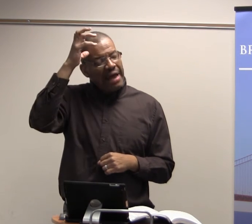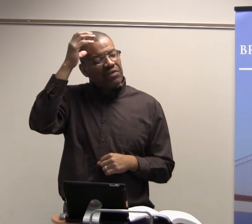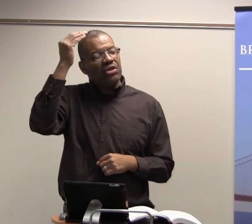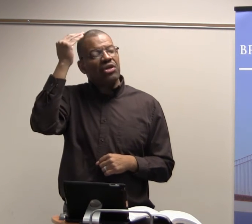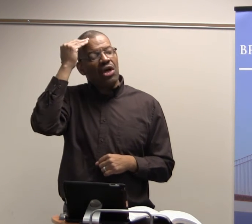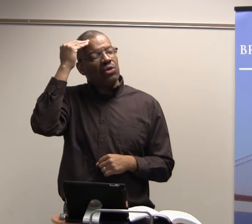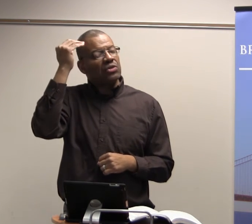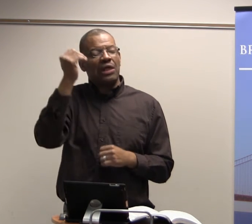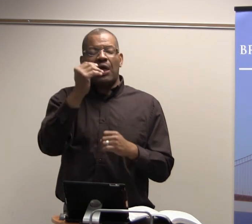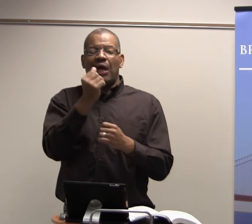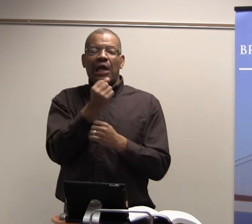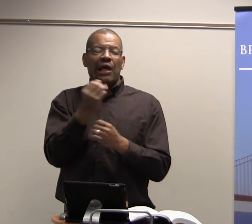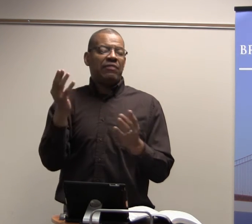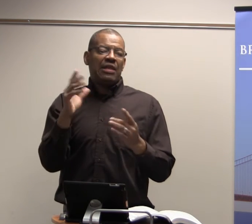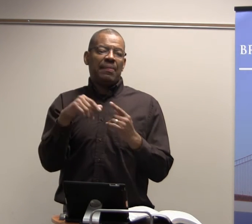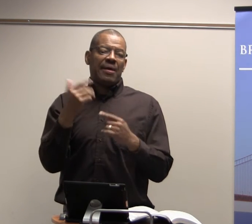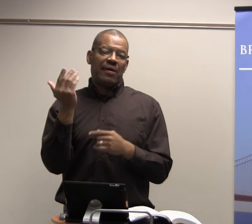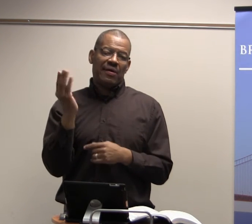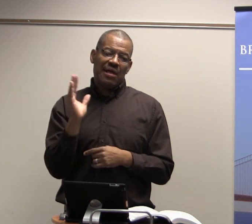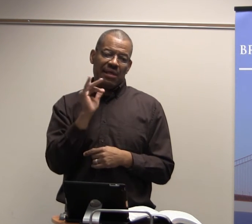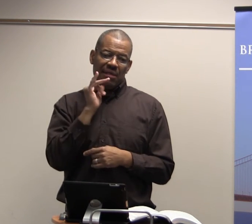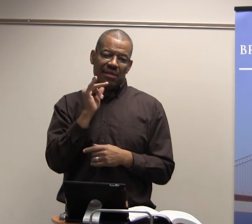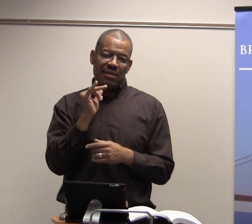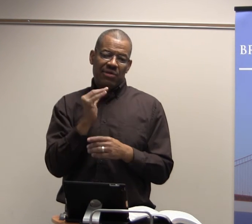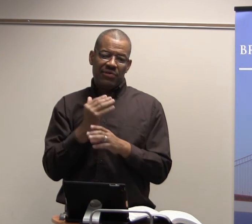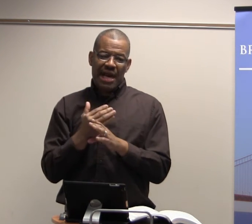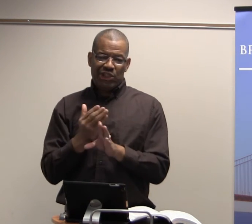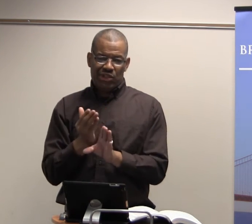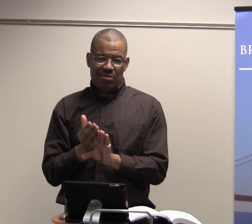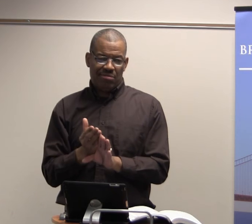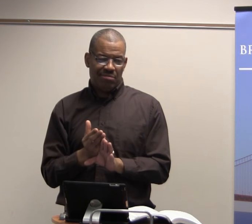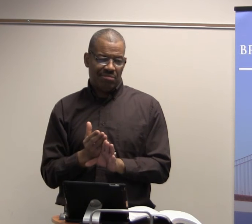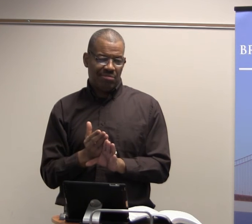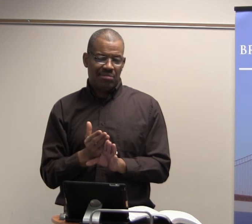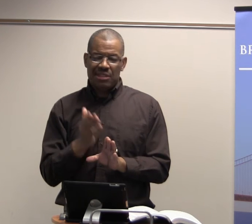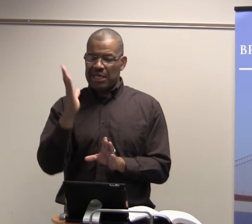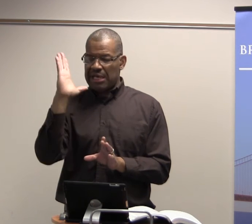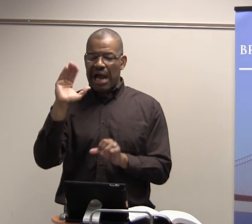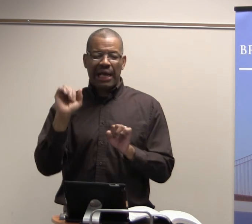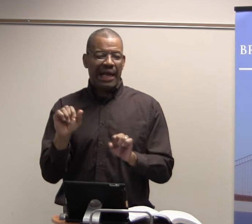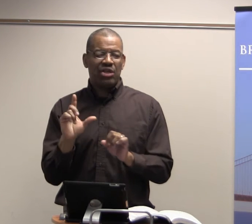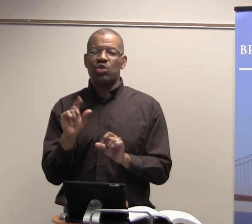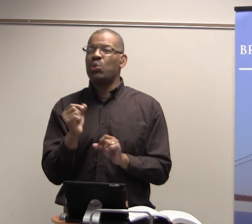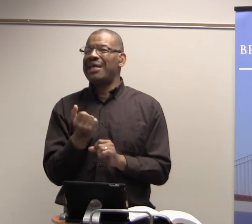God knows everything about God's creation. That God can't do anything.